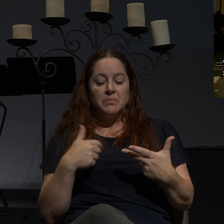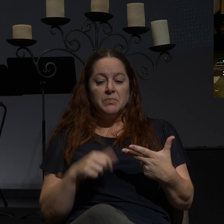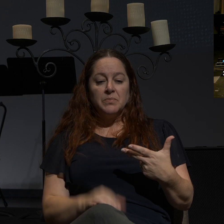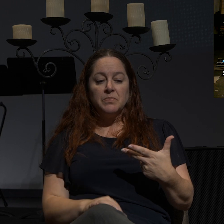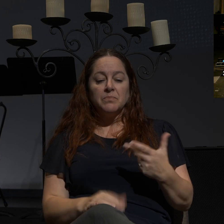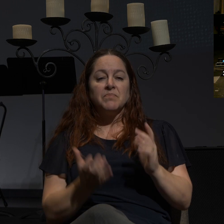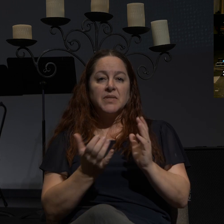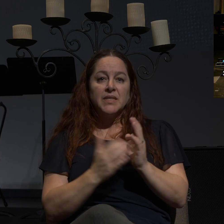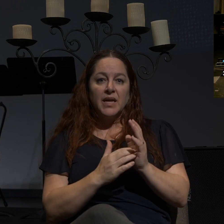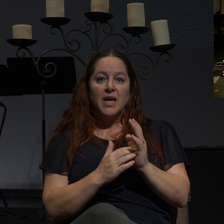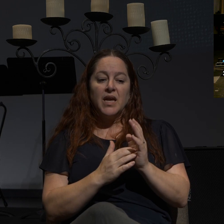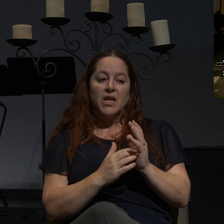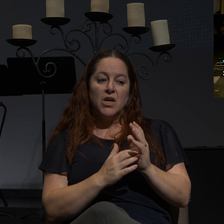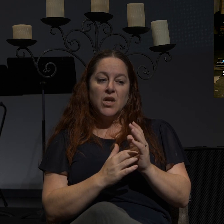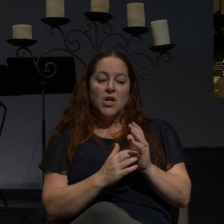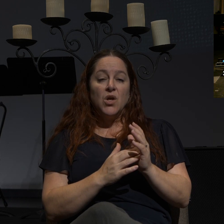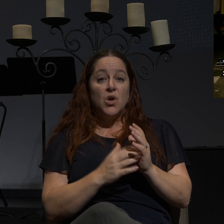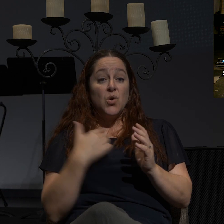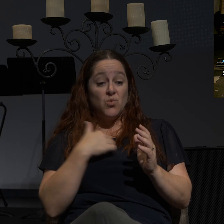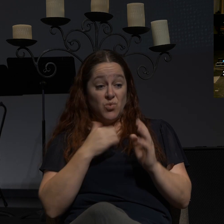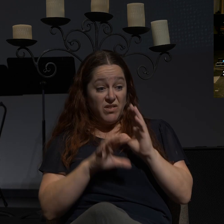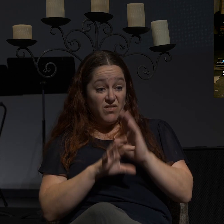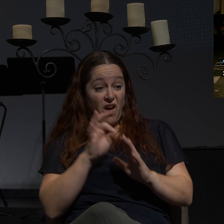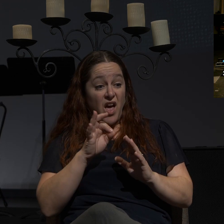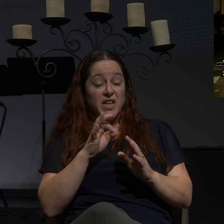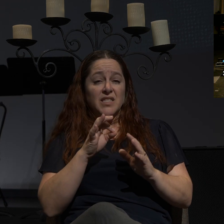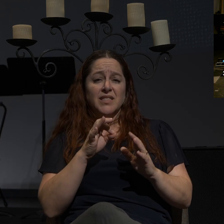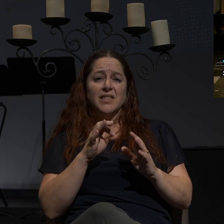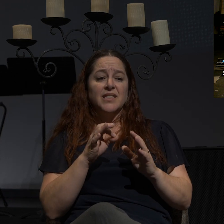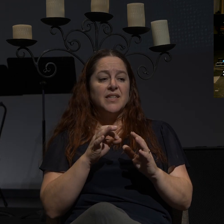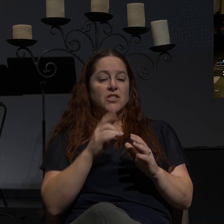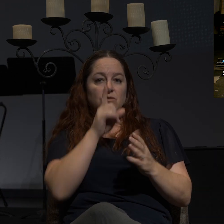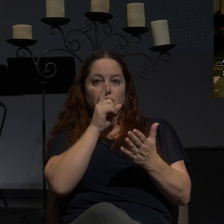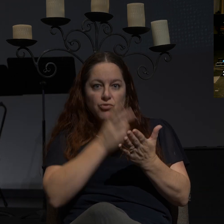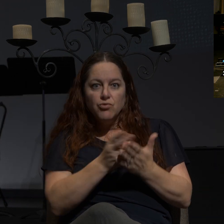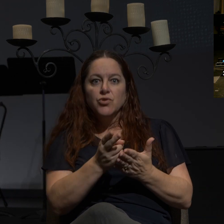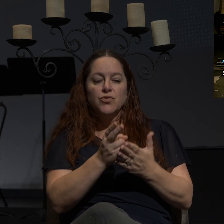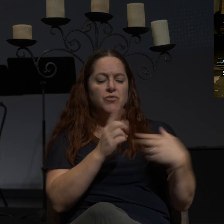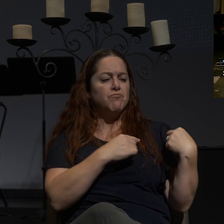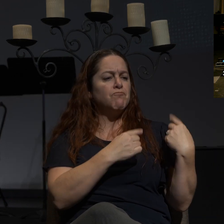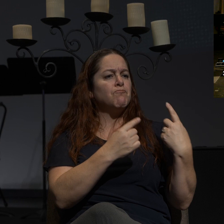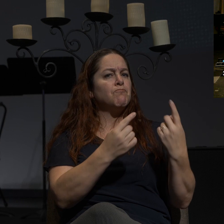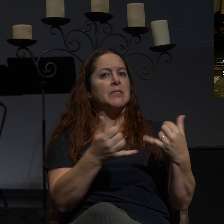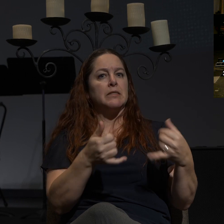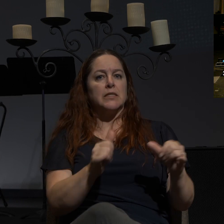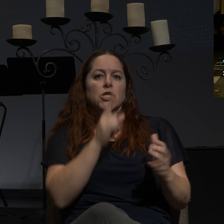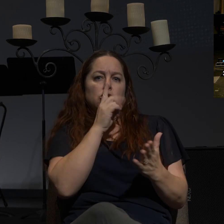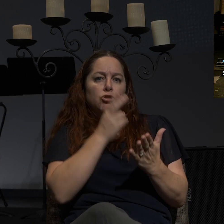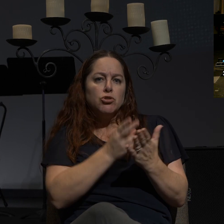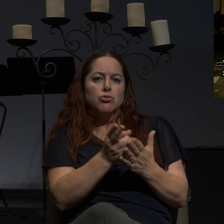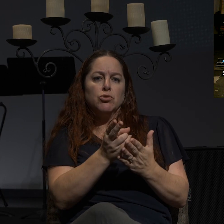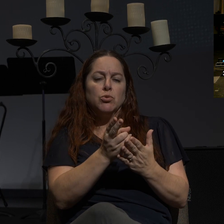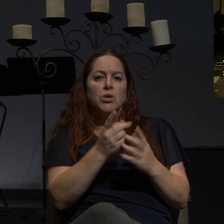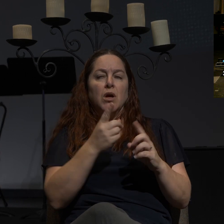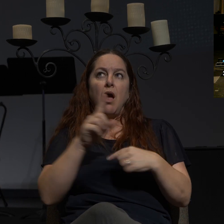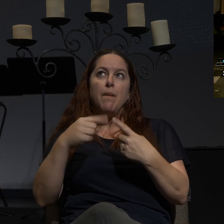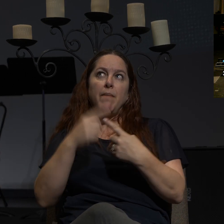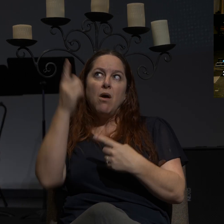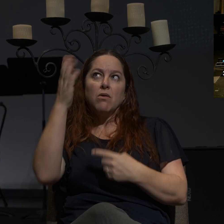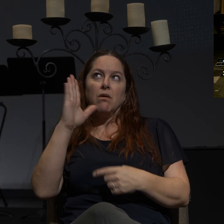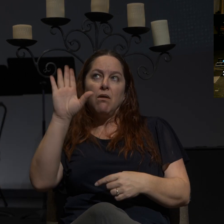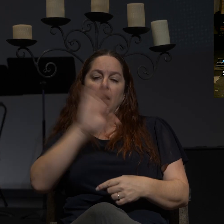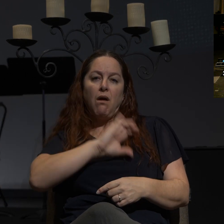And again, we're looking for timeless truths about God's character and human nature that come out of these poems from